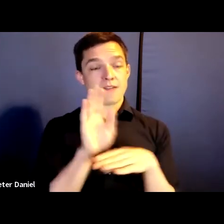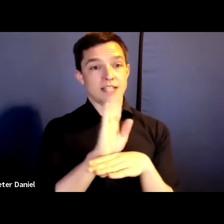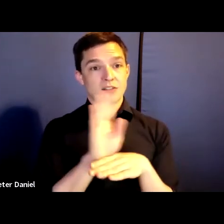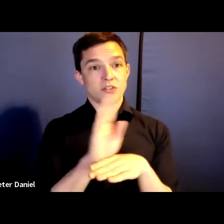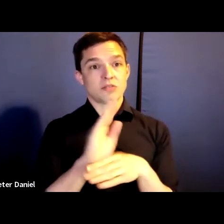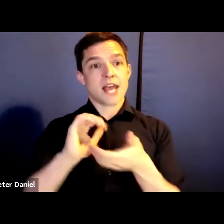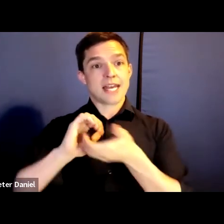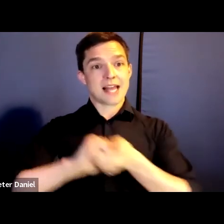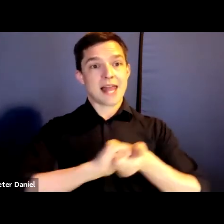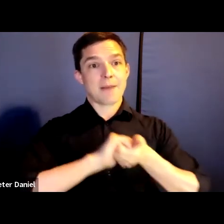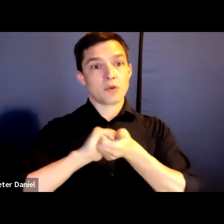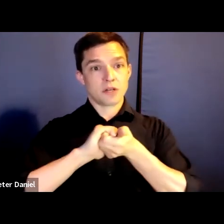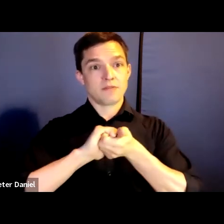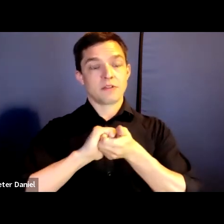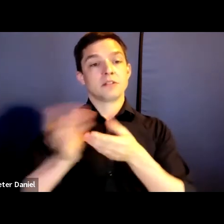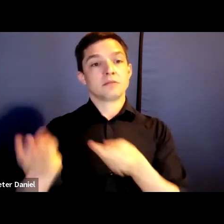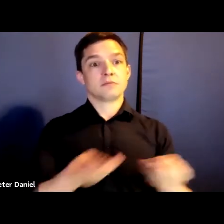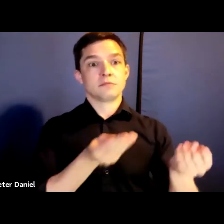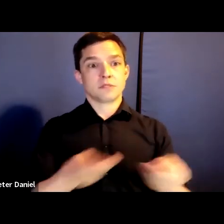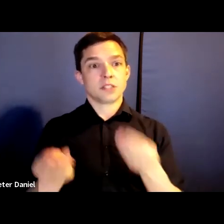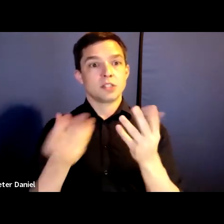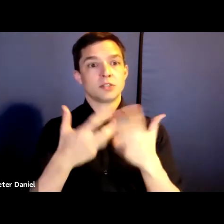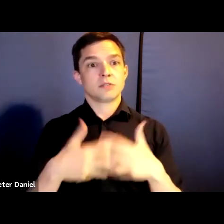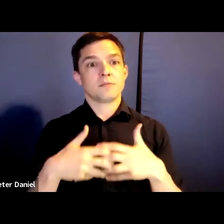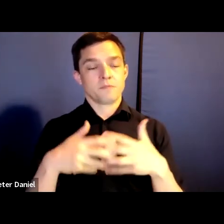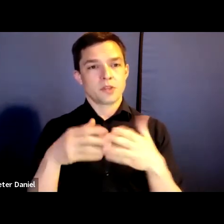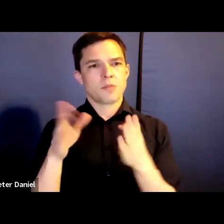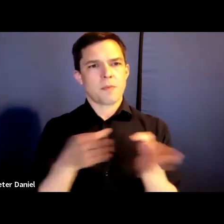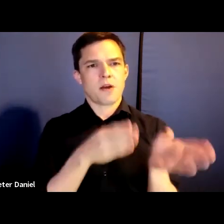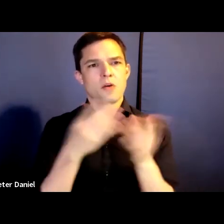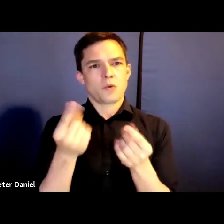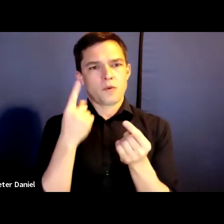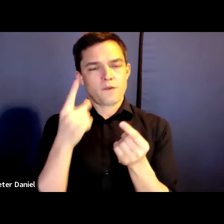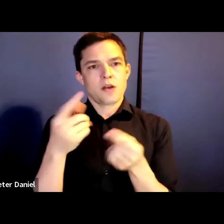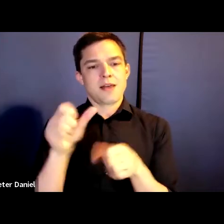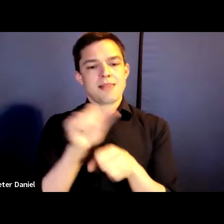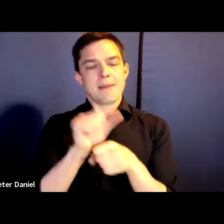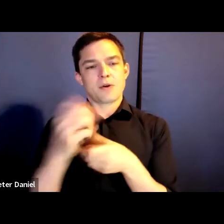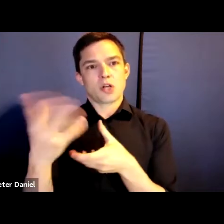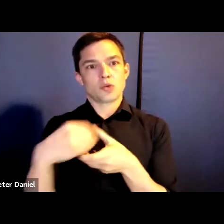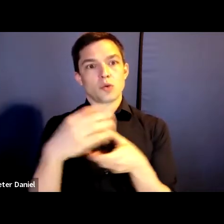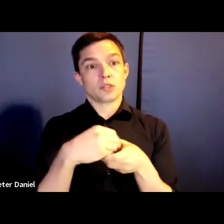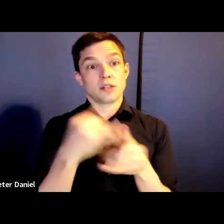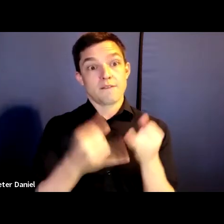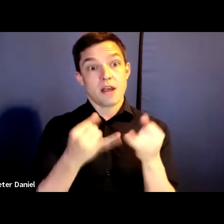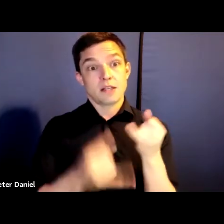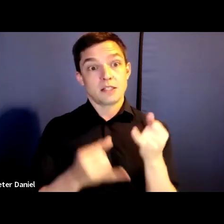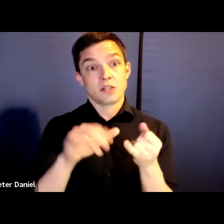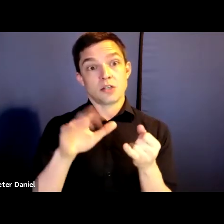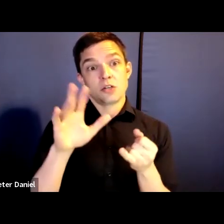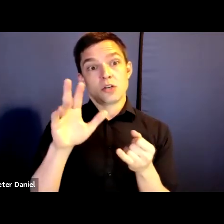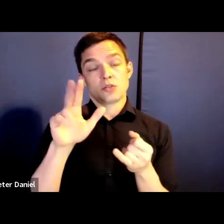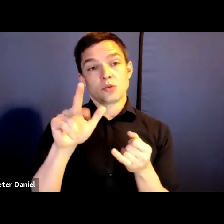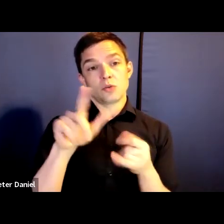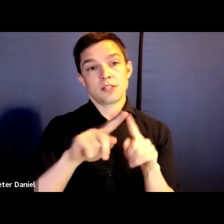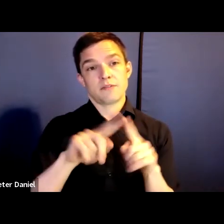collaborative relationships to facilitate a better understanding of what measures can be promoted for labor inclusion. And finally, 23 of the Federation